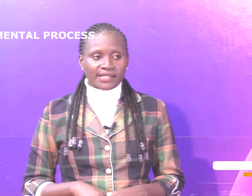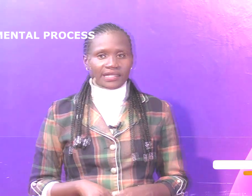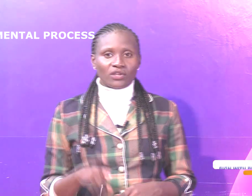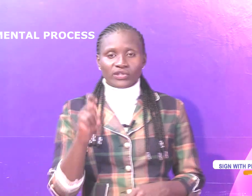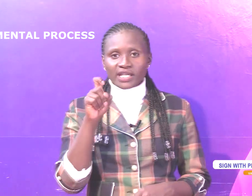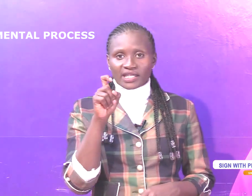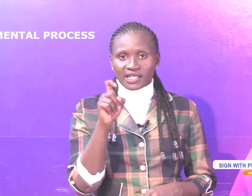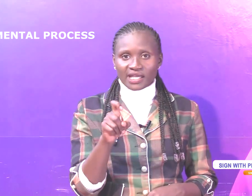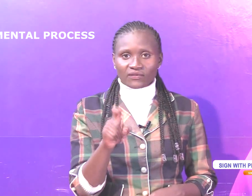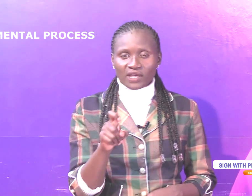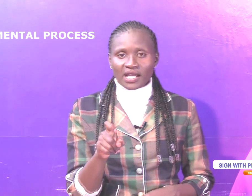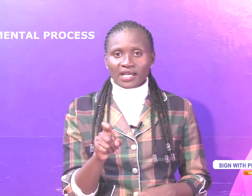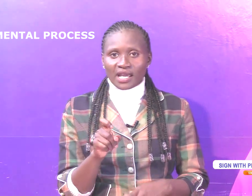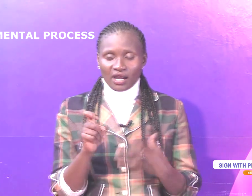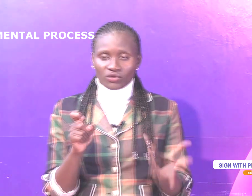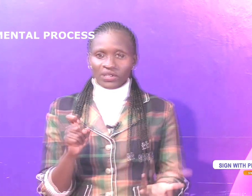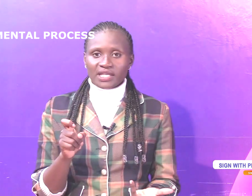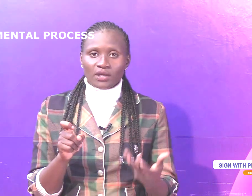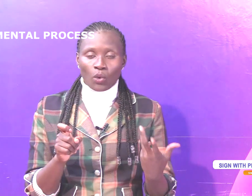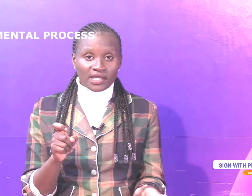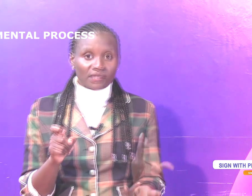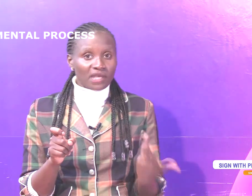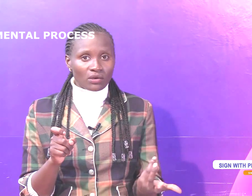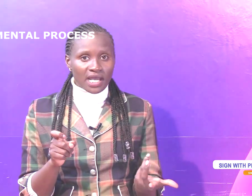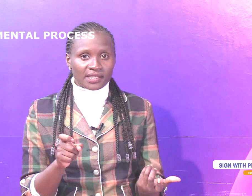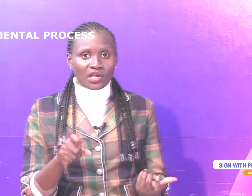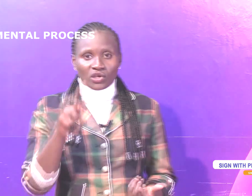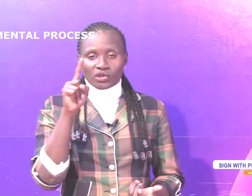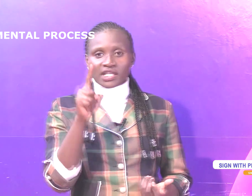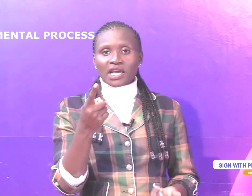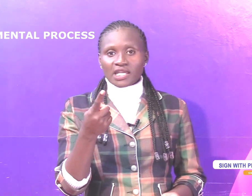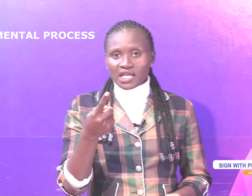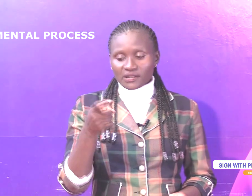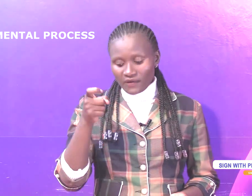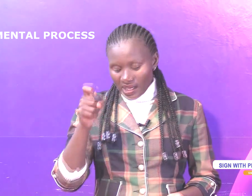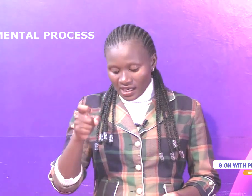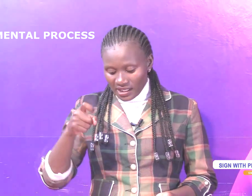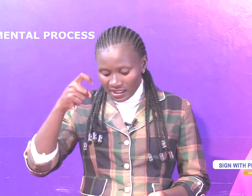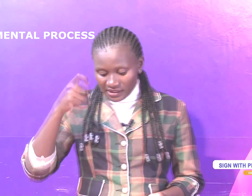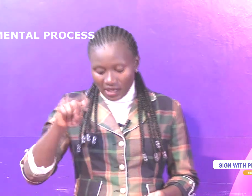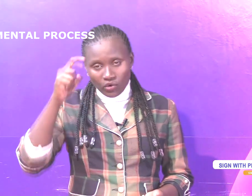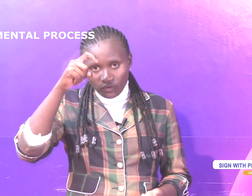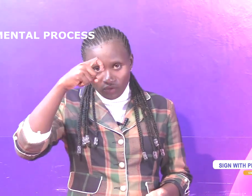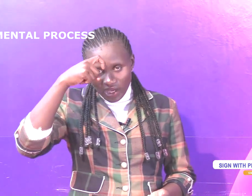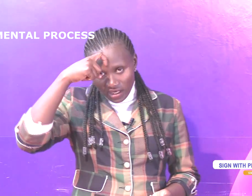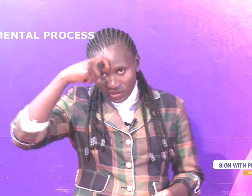using an index finger. How do we sign wise? Being wise, using an index finger, the same on your forehead, you just push